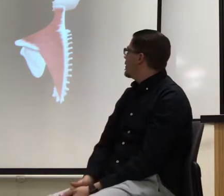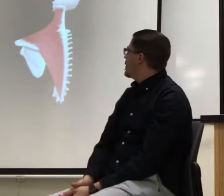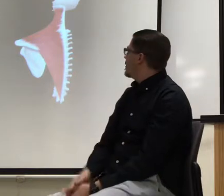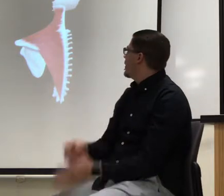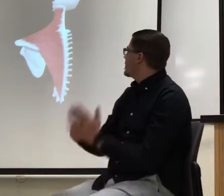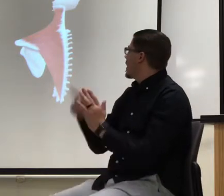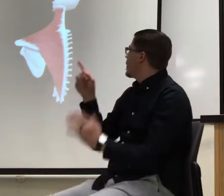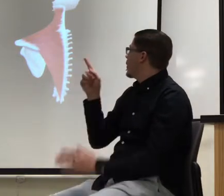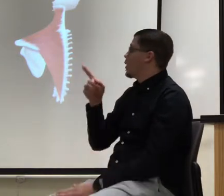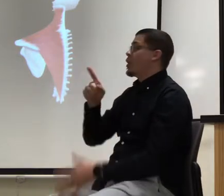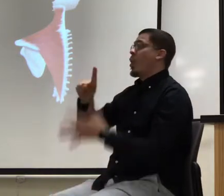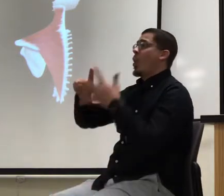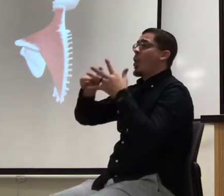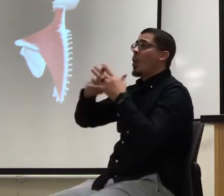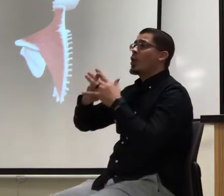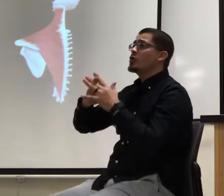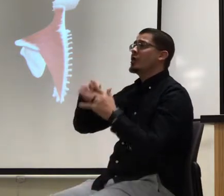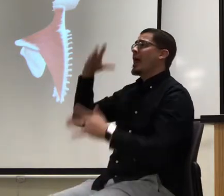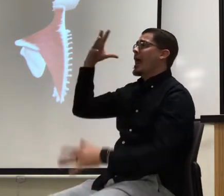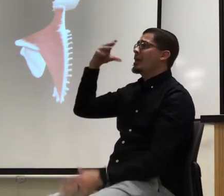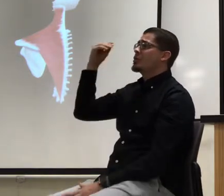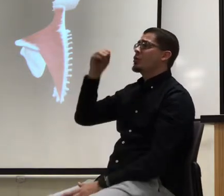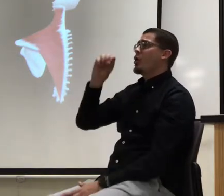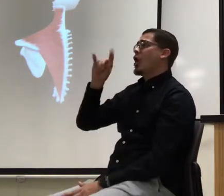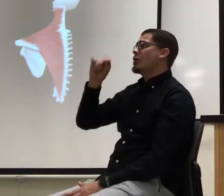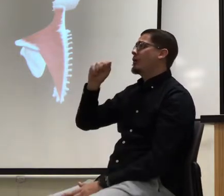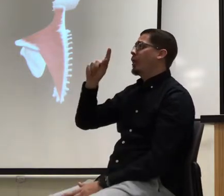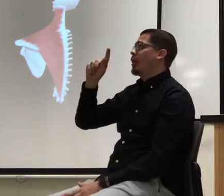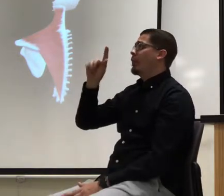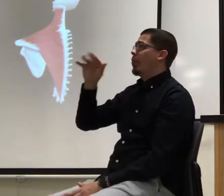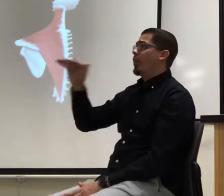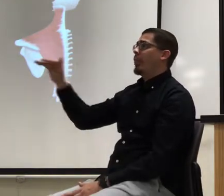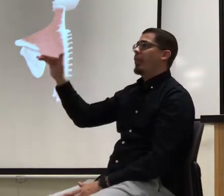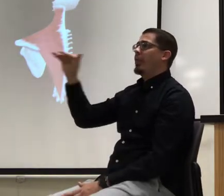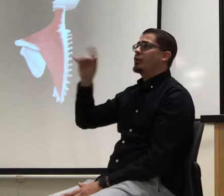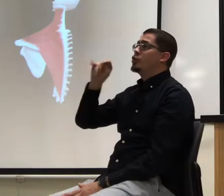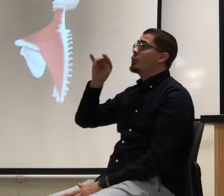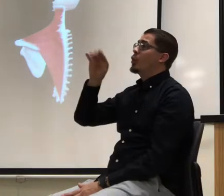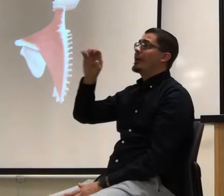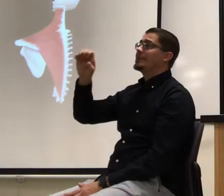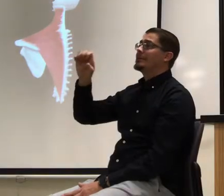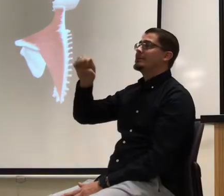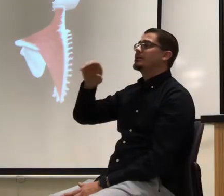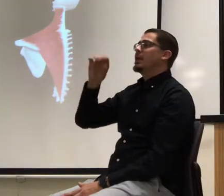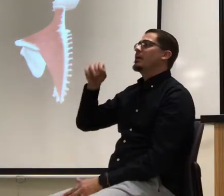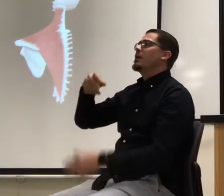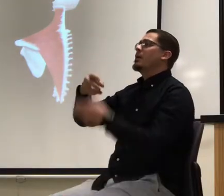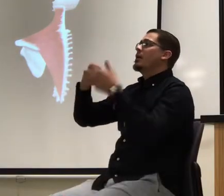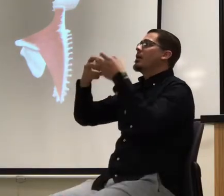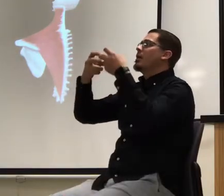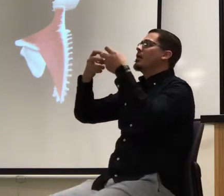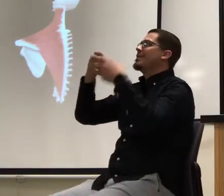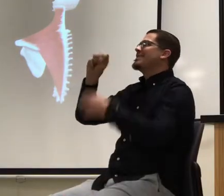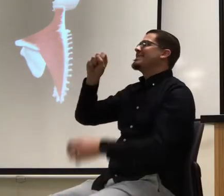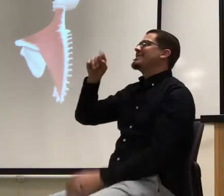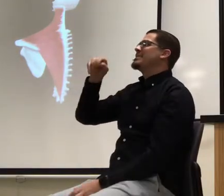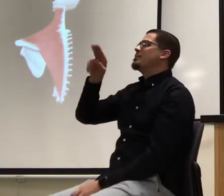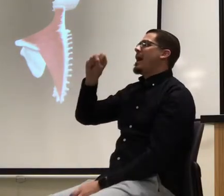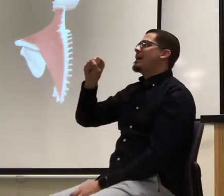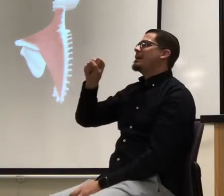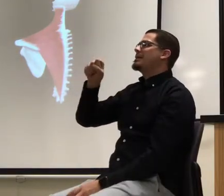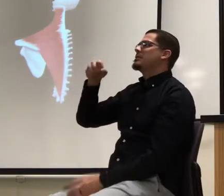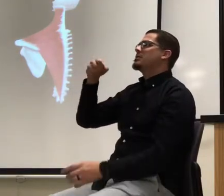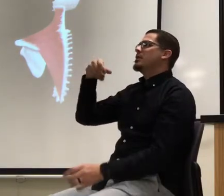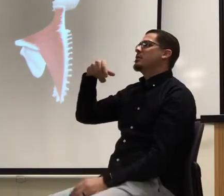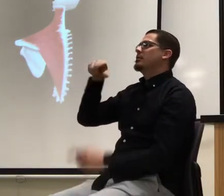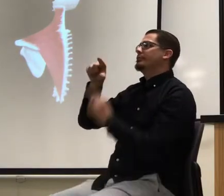For example, the origin is the external occipital protuberance and spinous process of C7